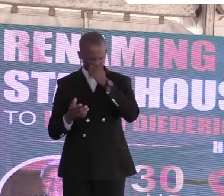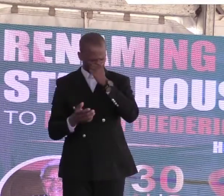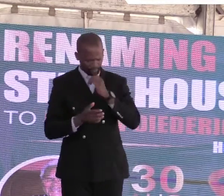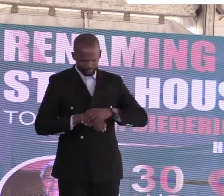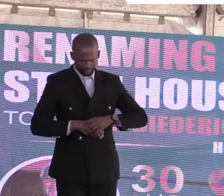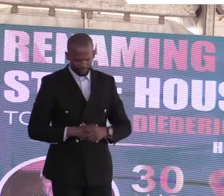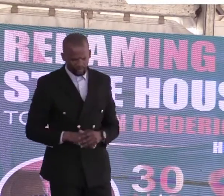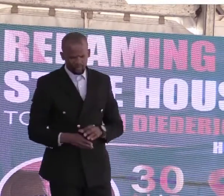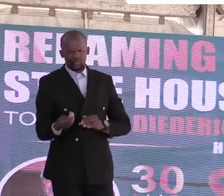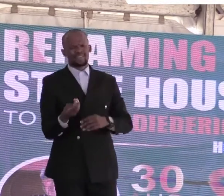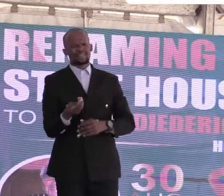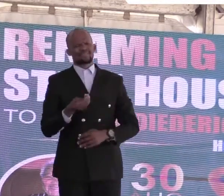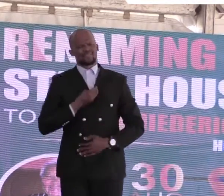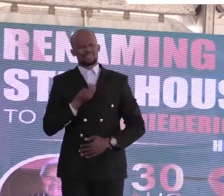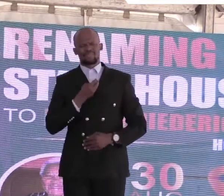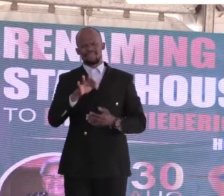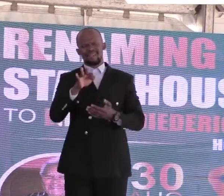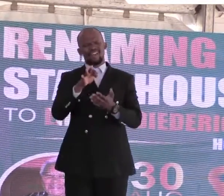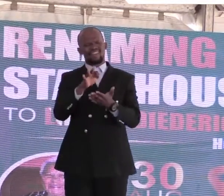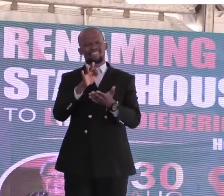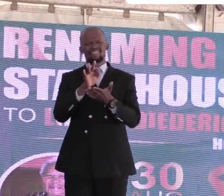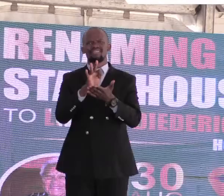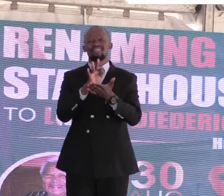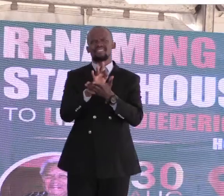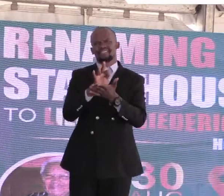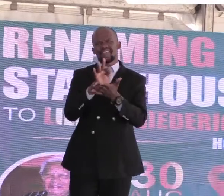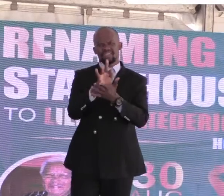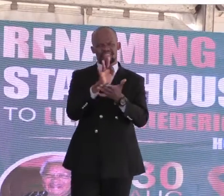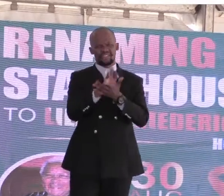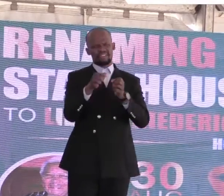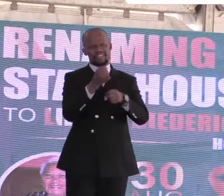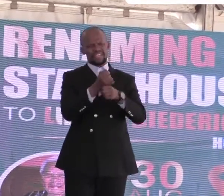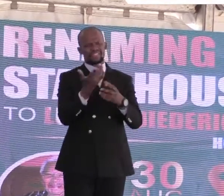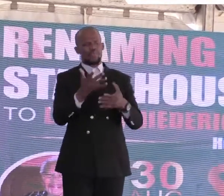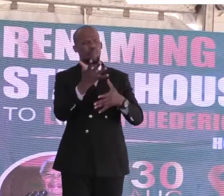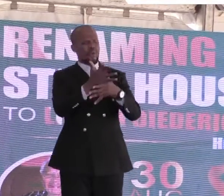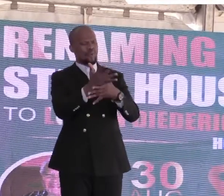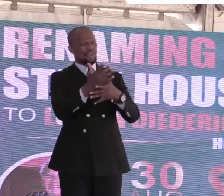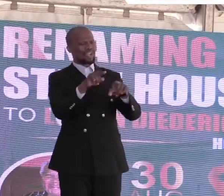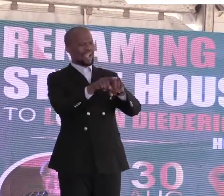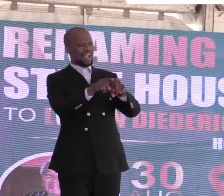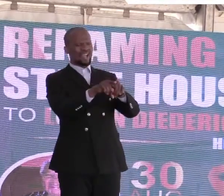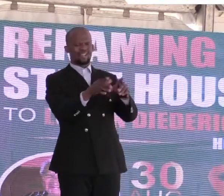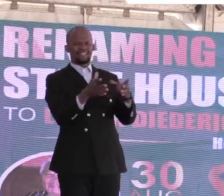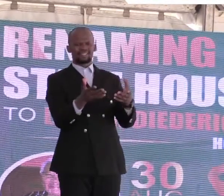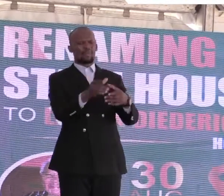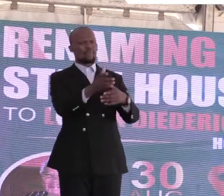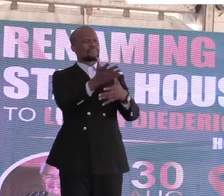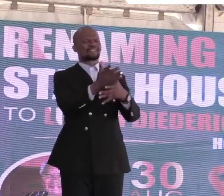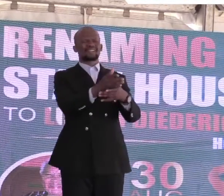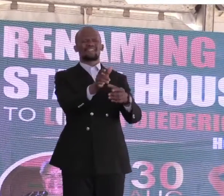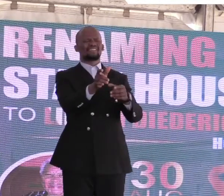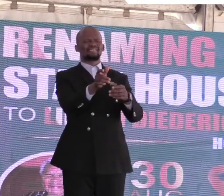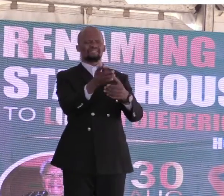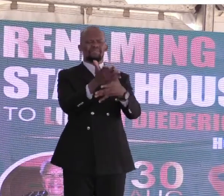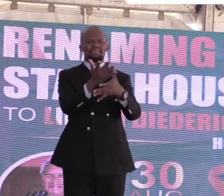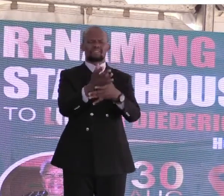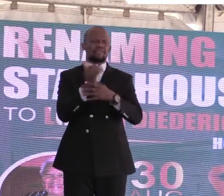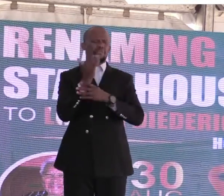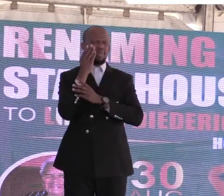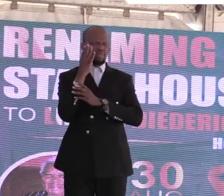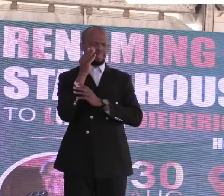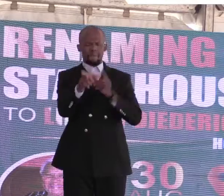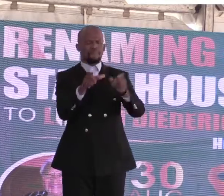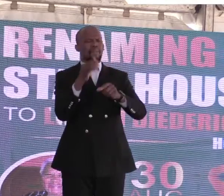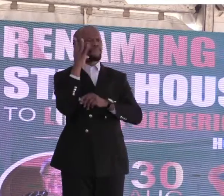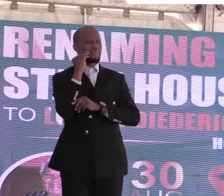tender age of 13 years old, she was already working as a domestic worker to white families,